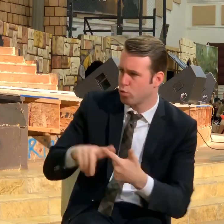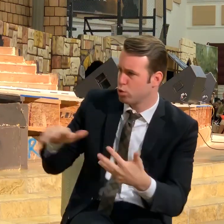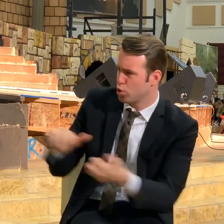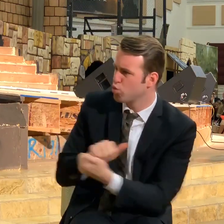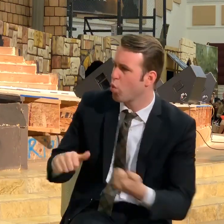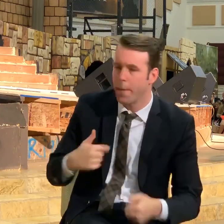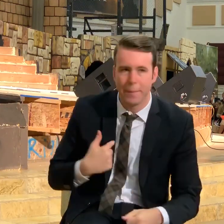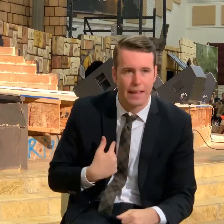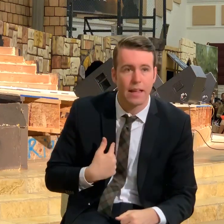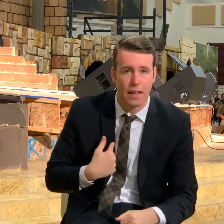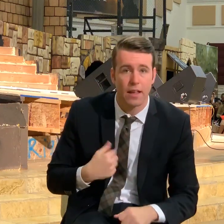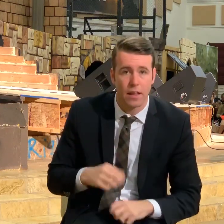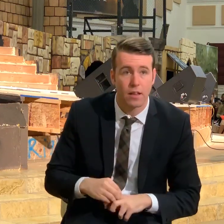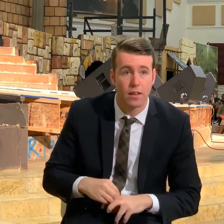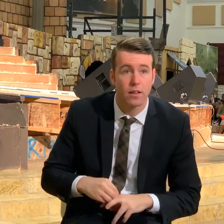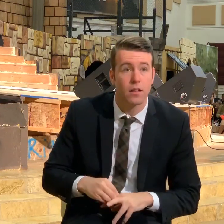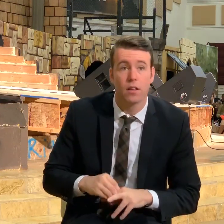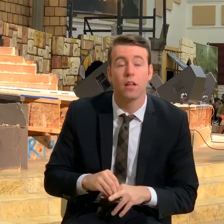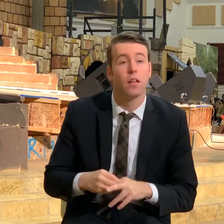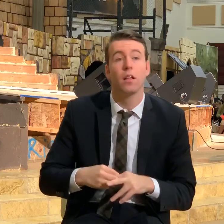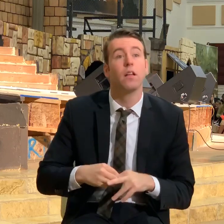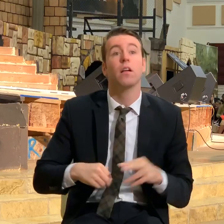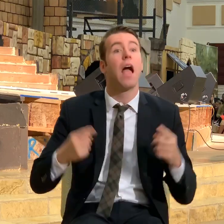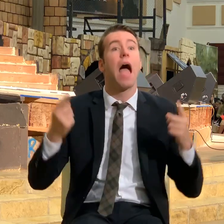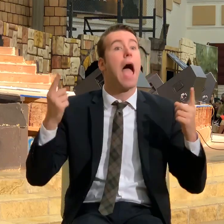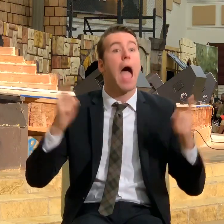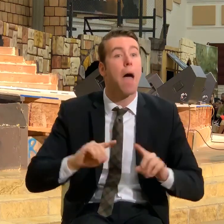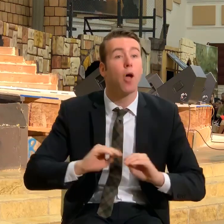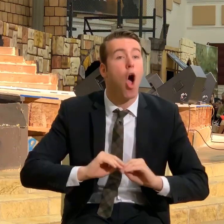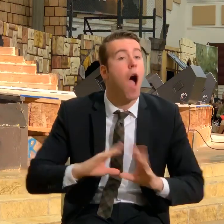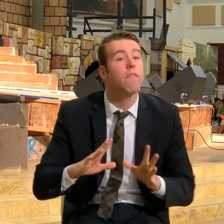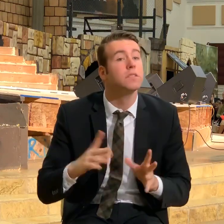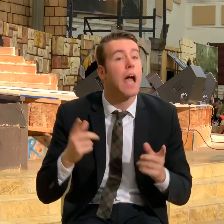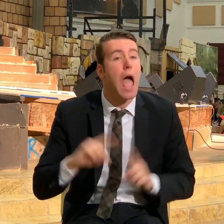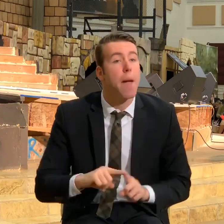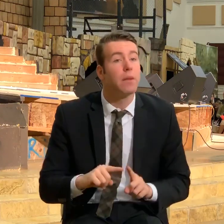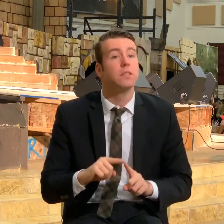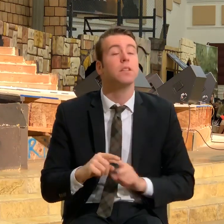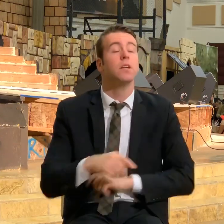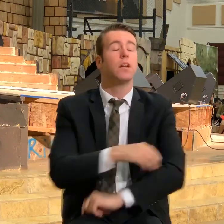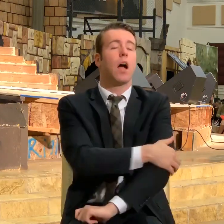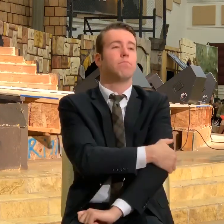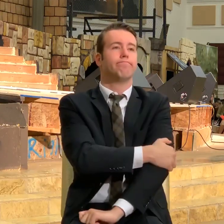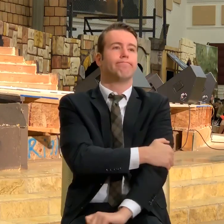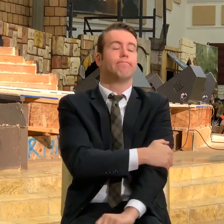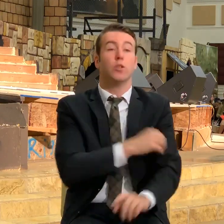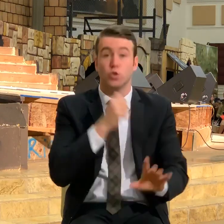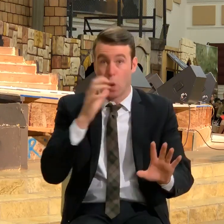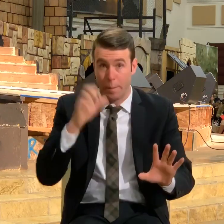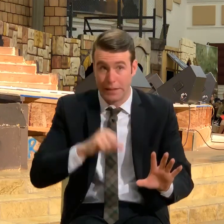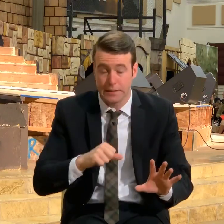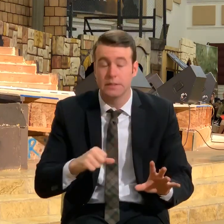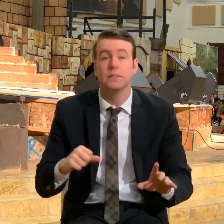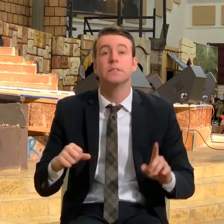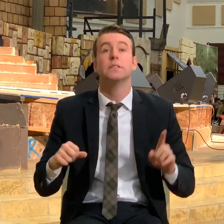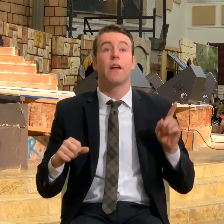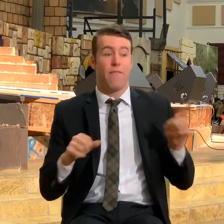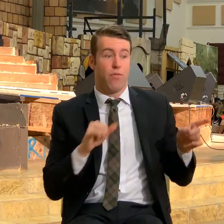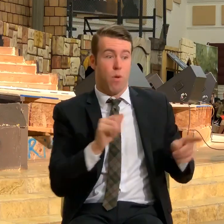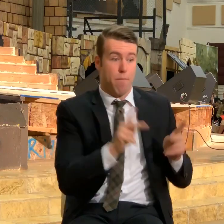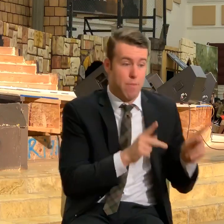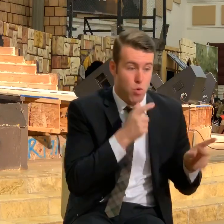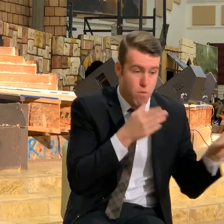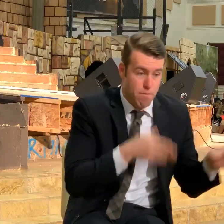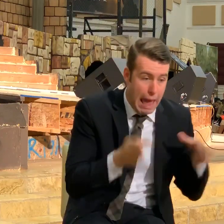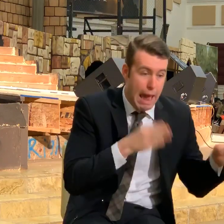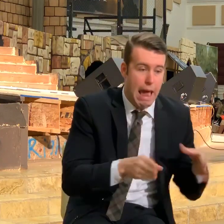me. And then he evidently remembers how, evidently these were some of the people. Don't miss this. These were evidently some